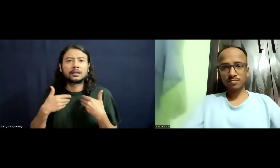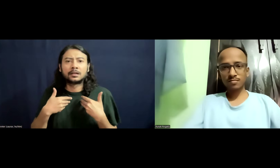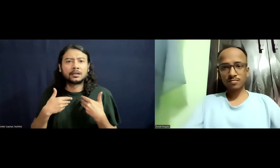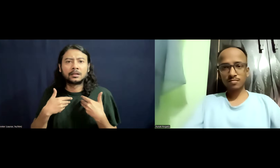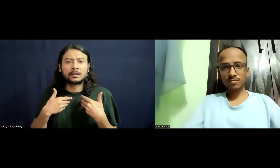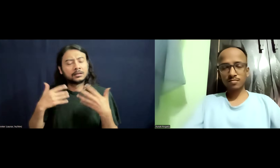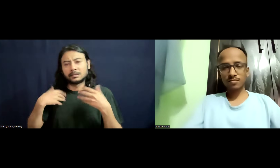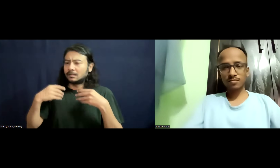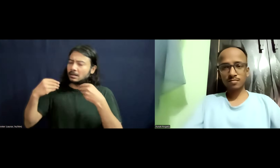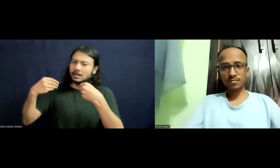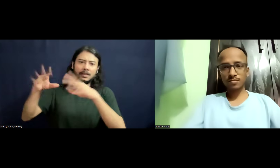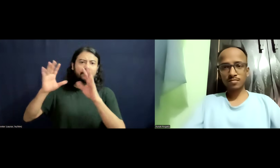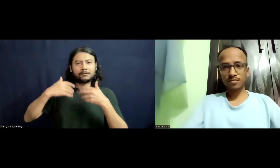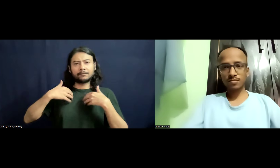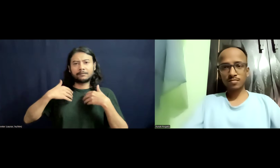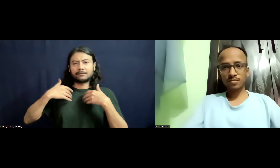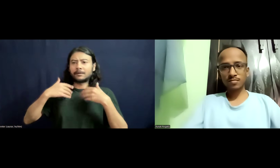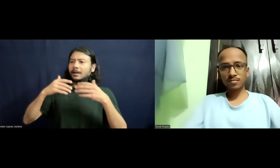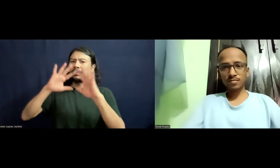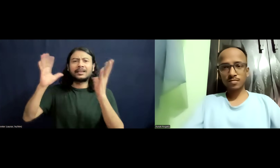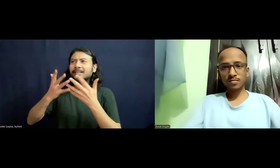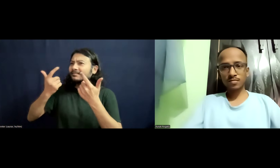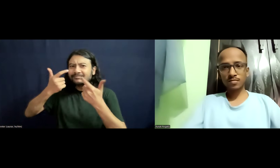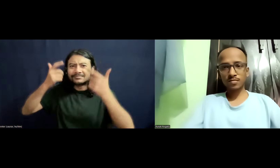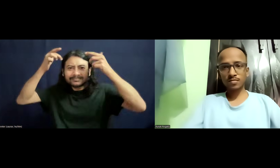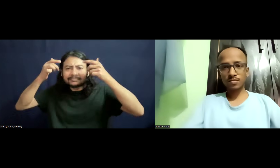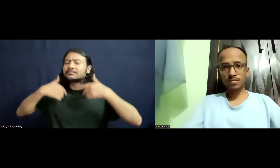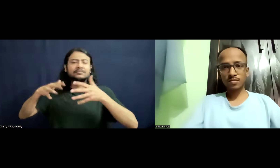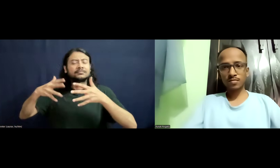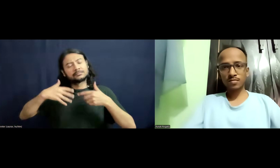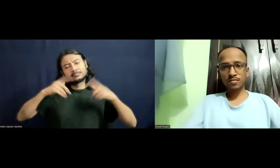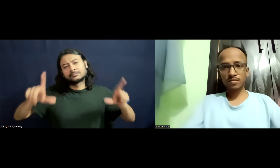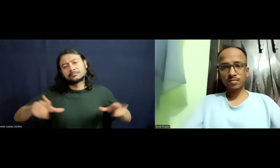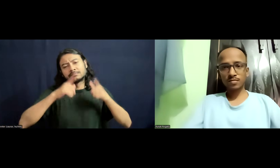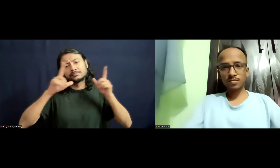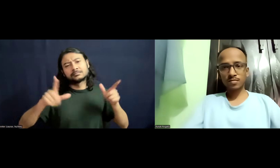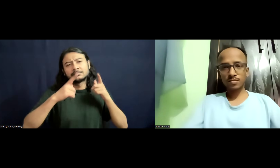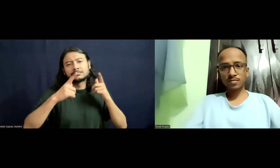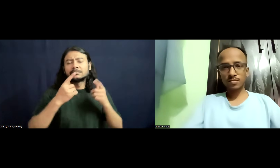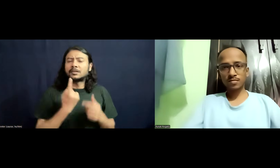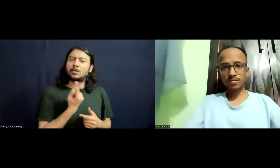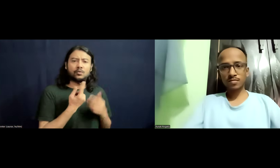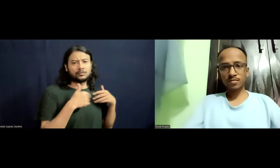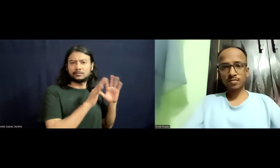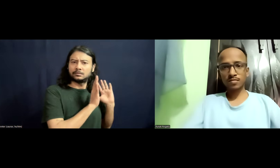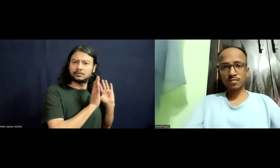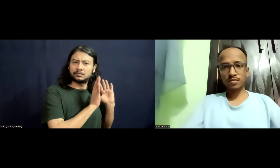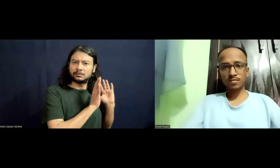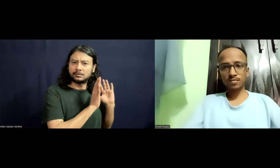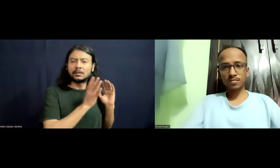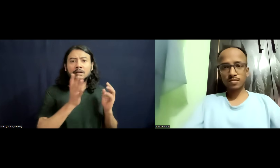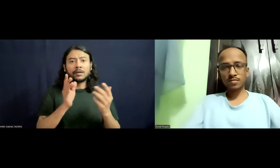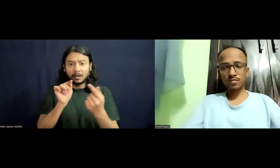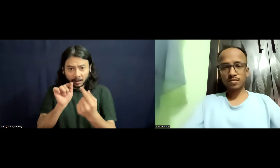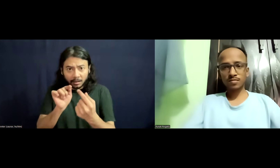relatives. I have to kill my grandfather and my brothers, everybody I have to kill. So to